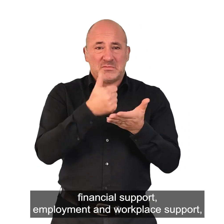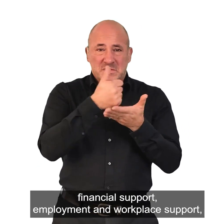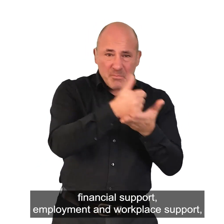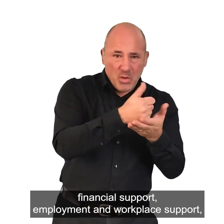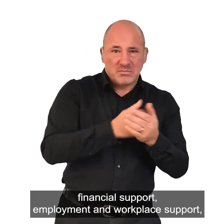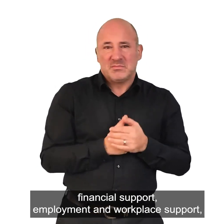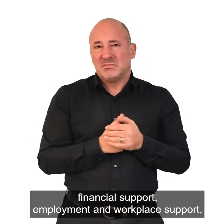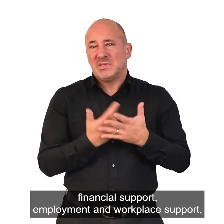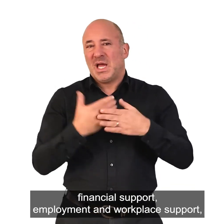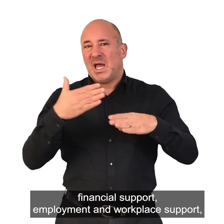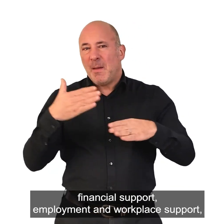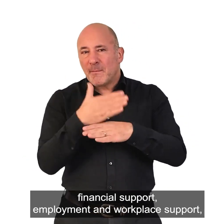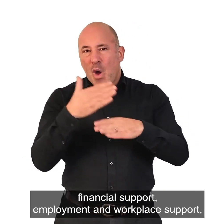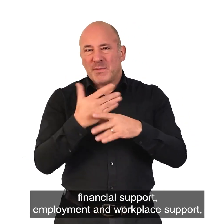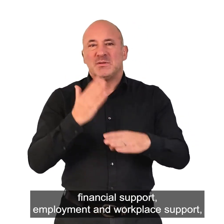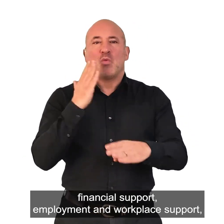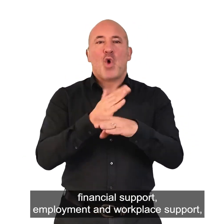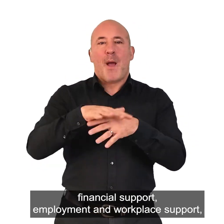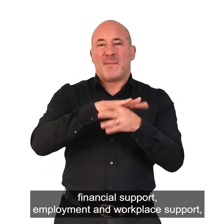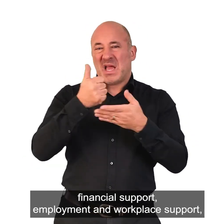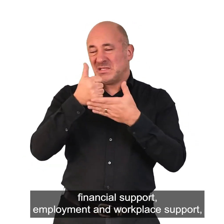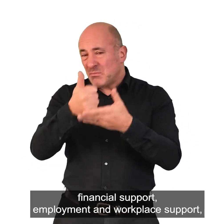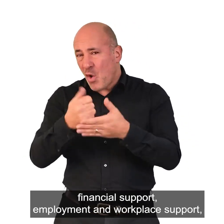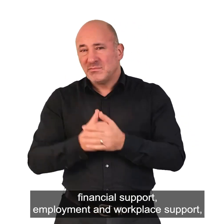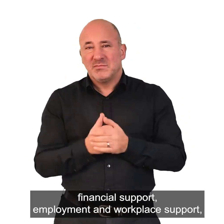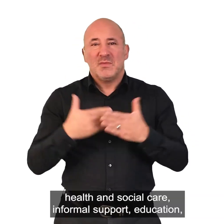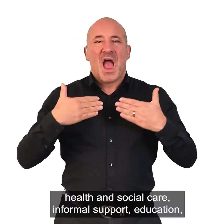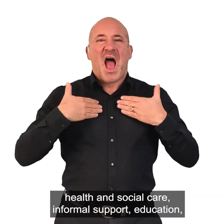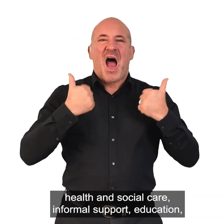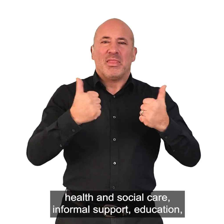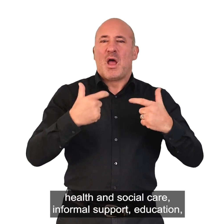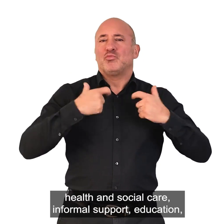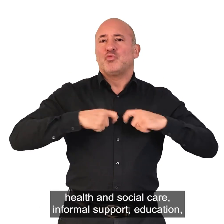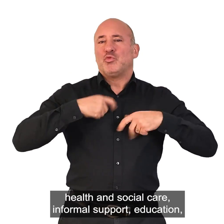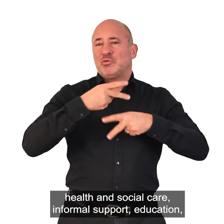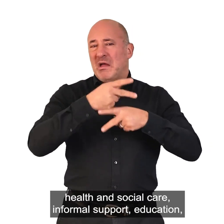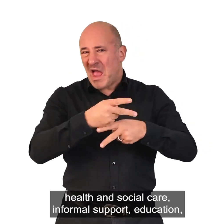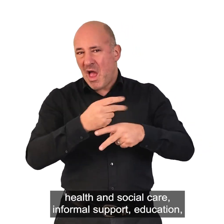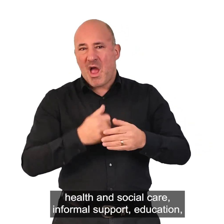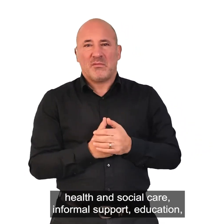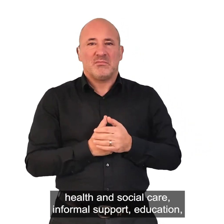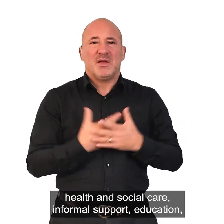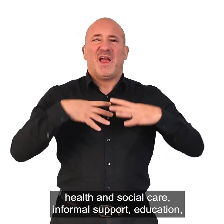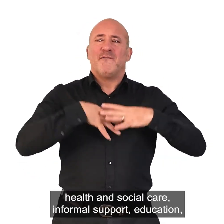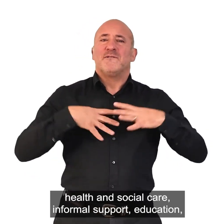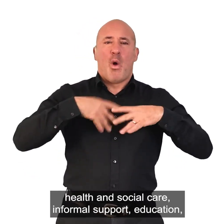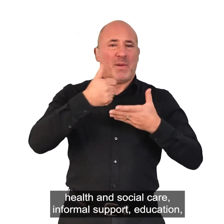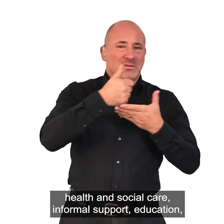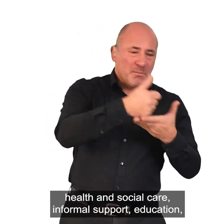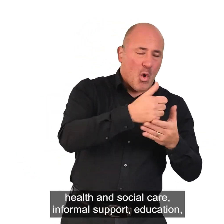financial support, employment and workplace support, health and social care, informal support,